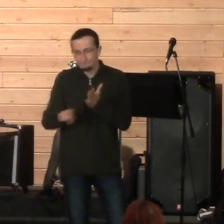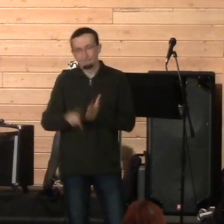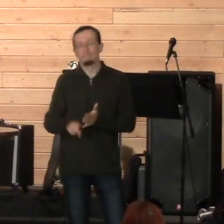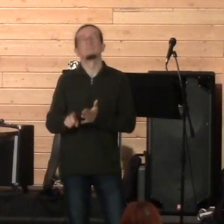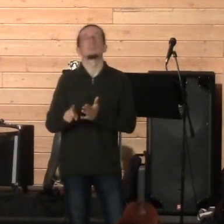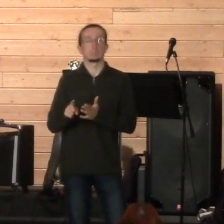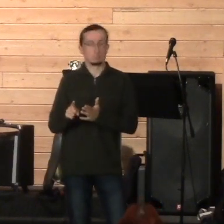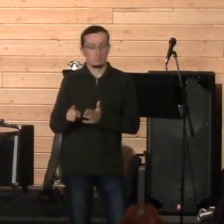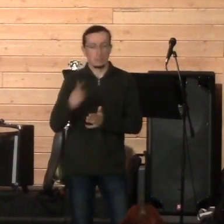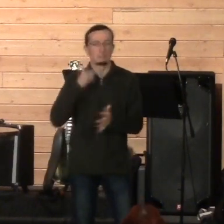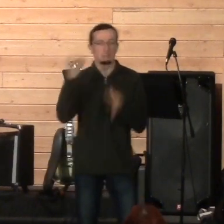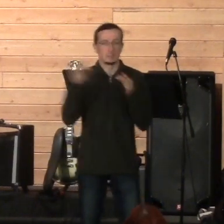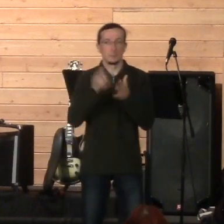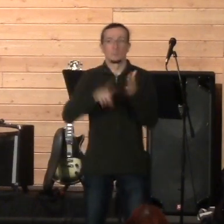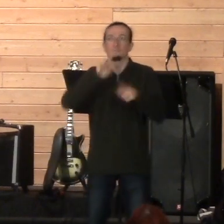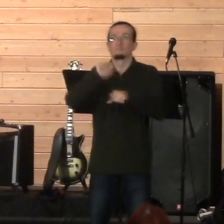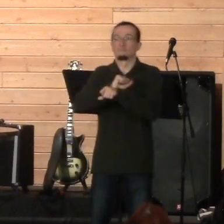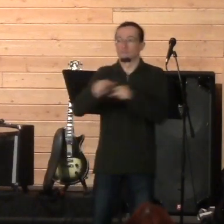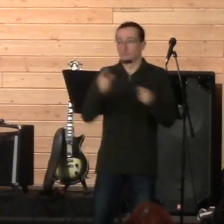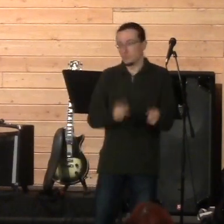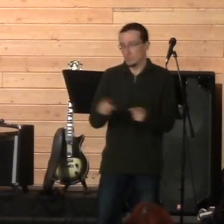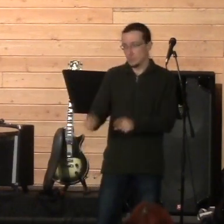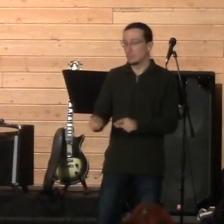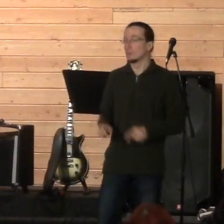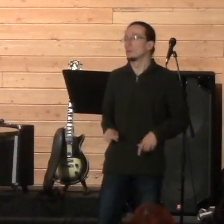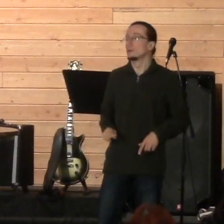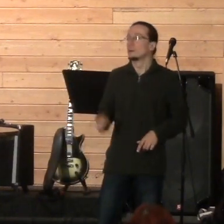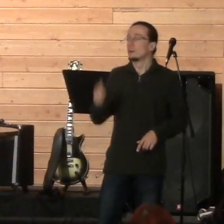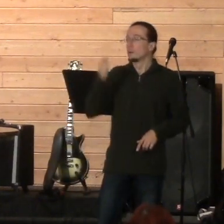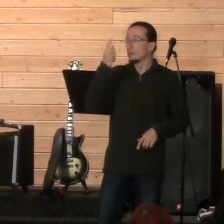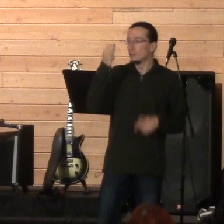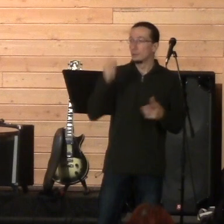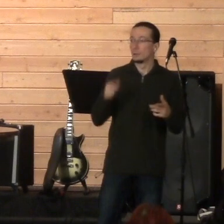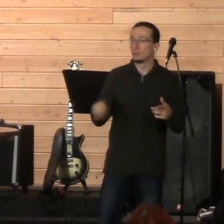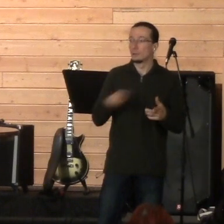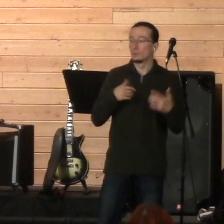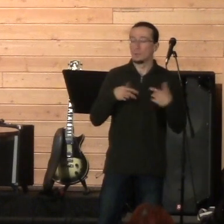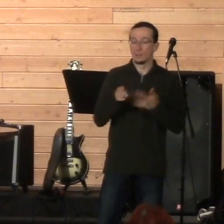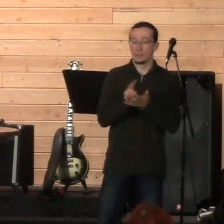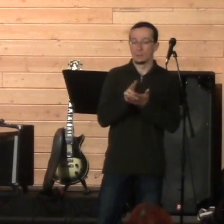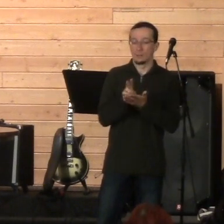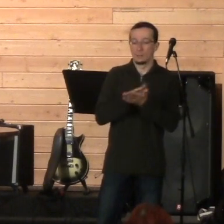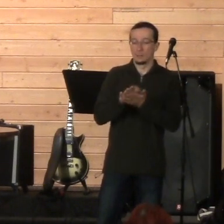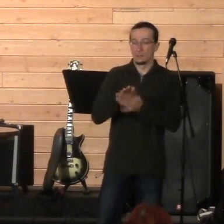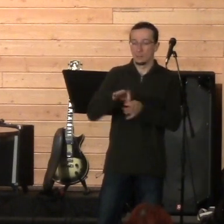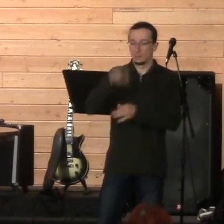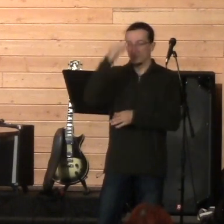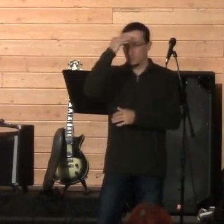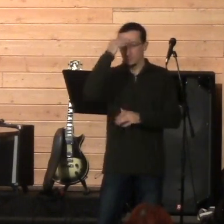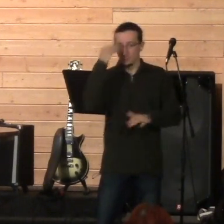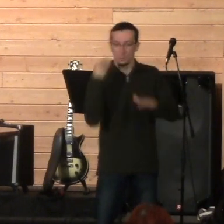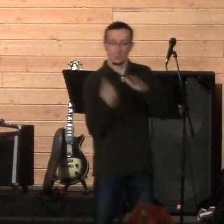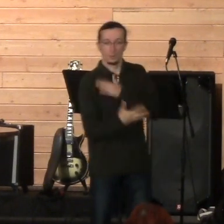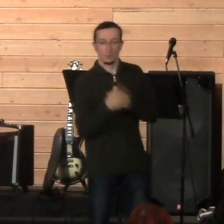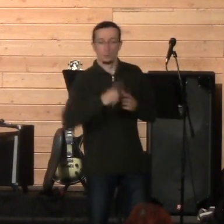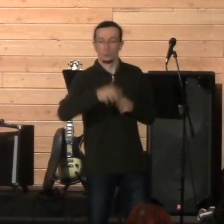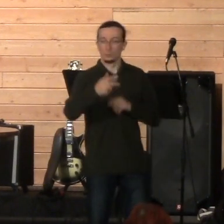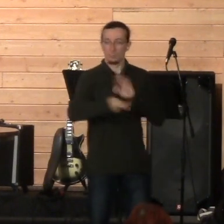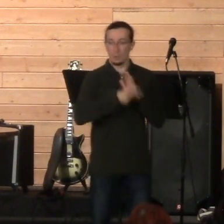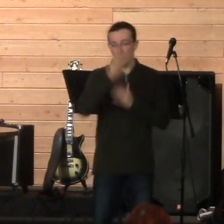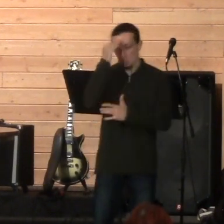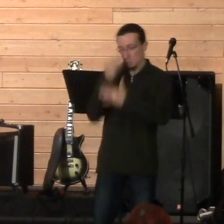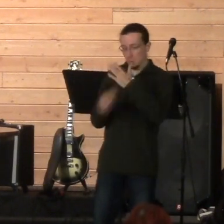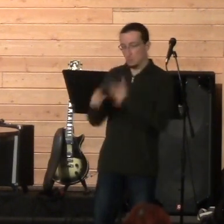really going on here. Is you have the Holy Spirit revealing to Paul and revealing to these